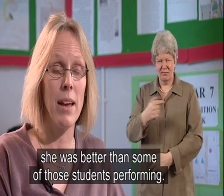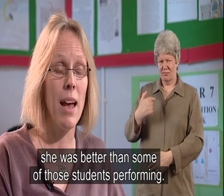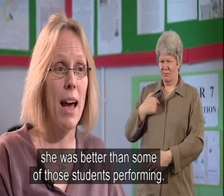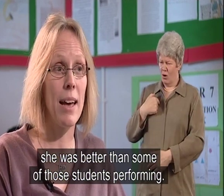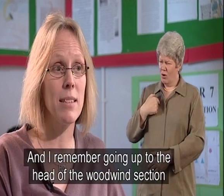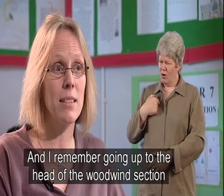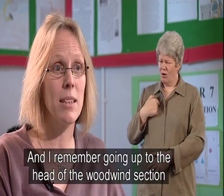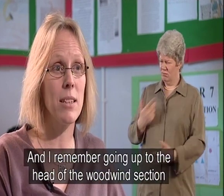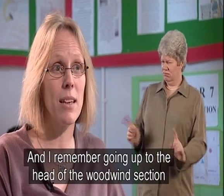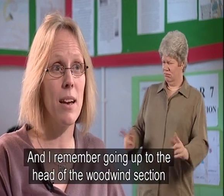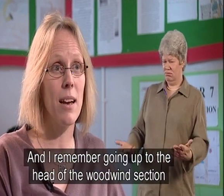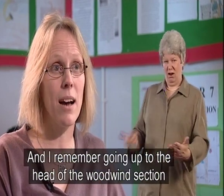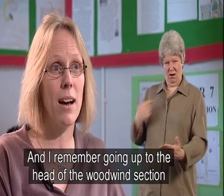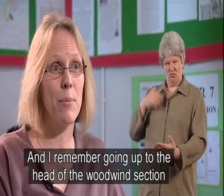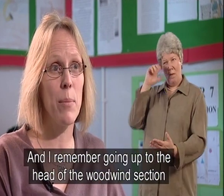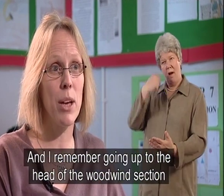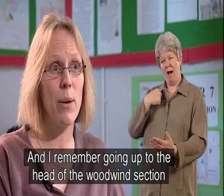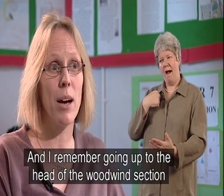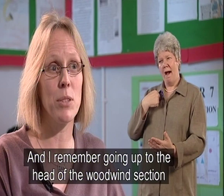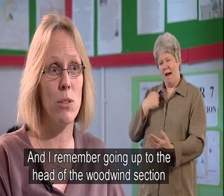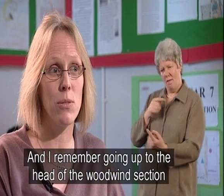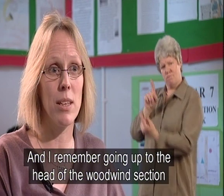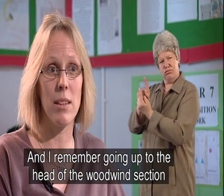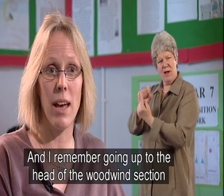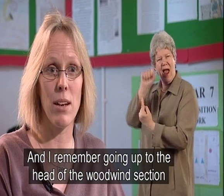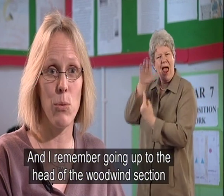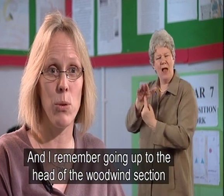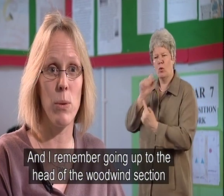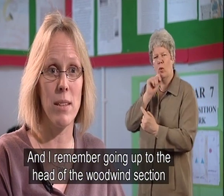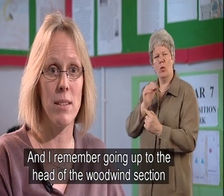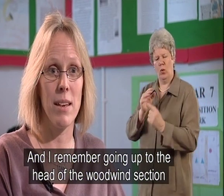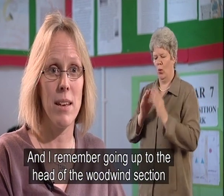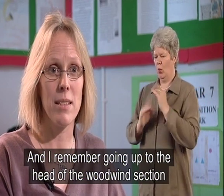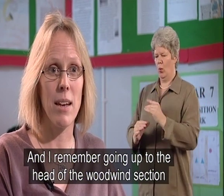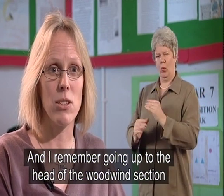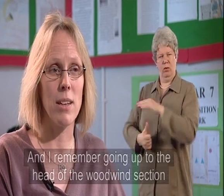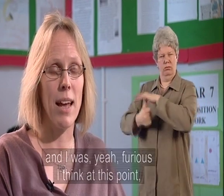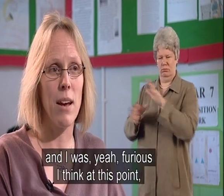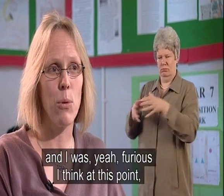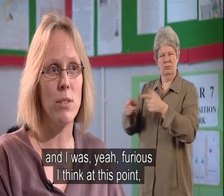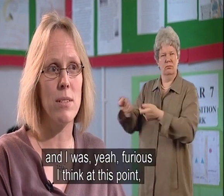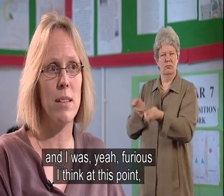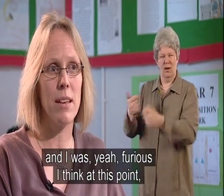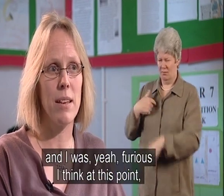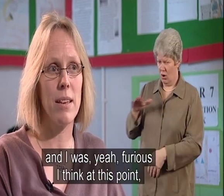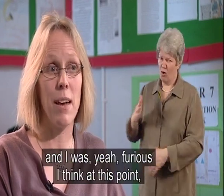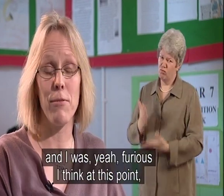performing. And I remember going up to the head of the woodwind section, and I